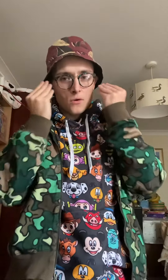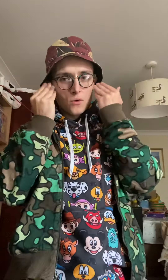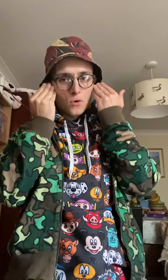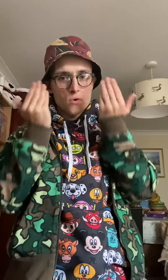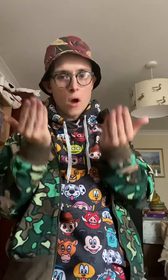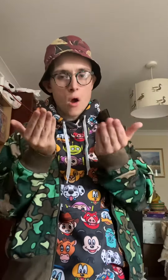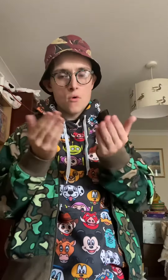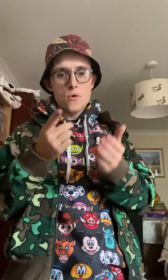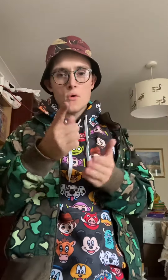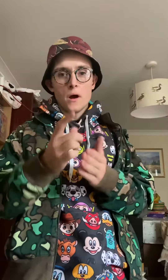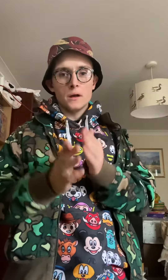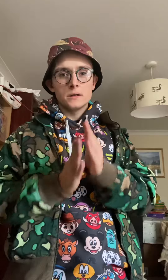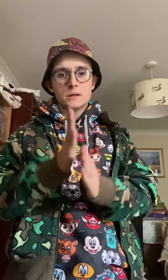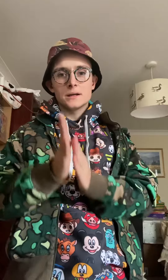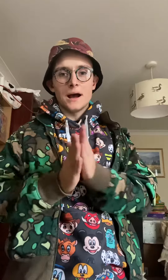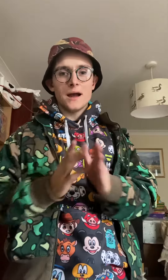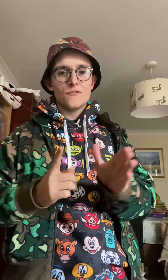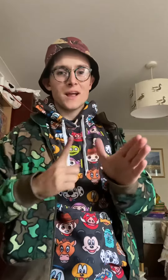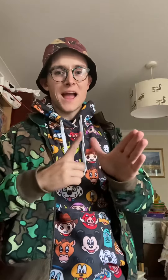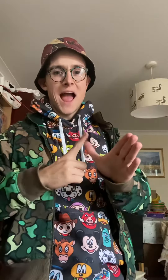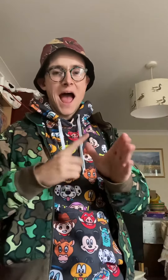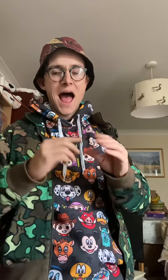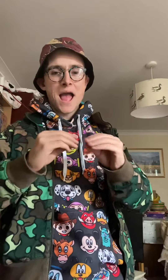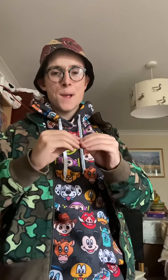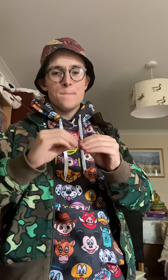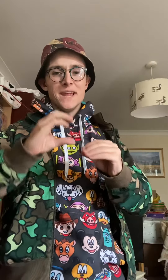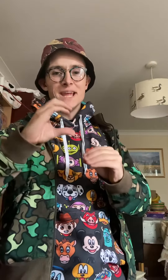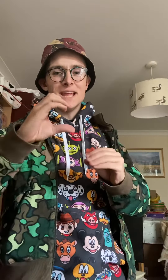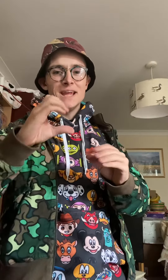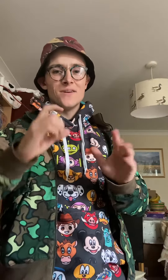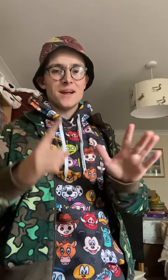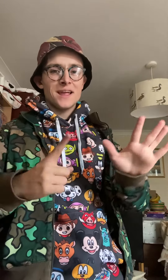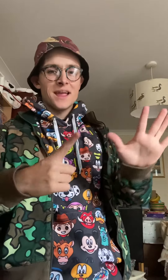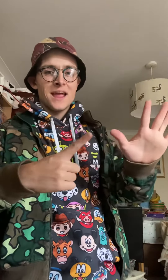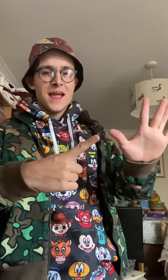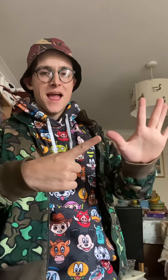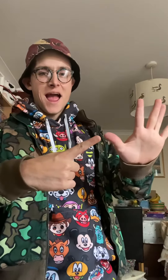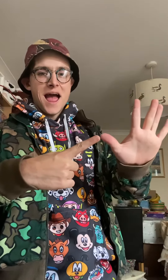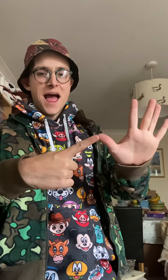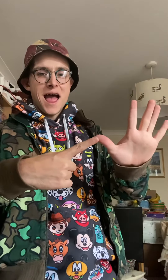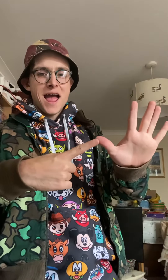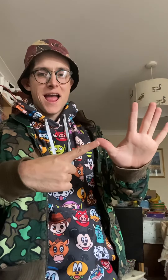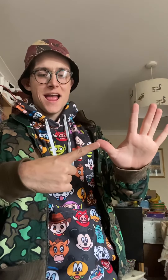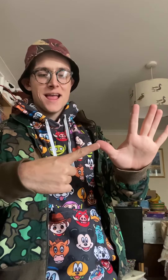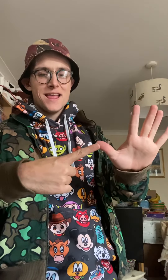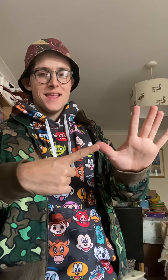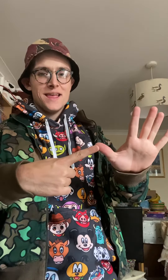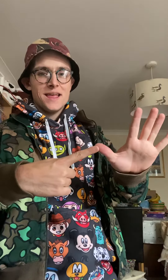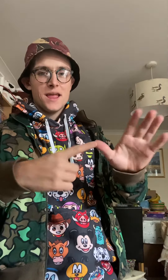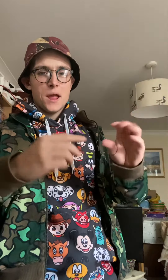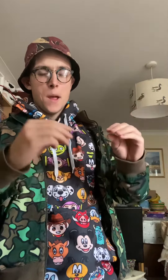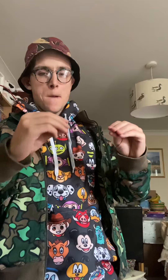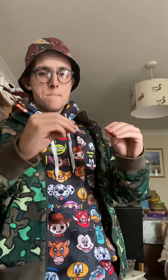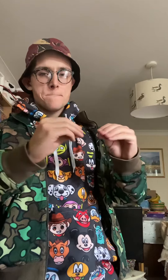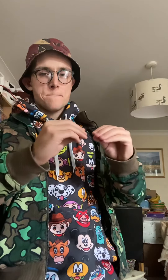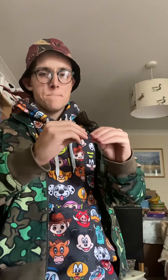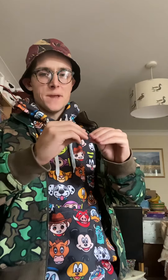to you the style of I B D I I